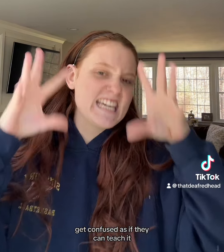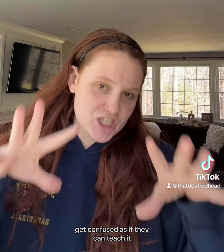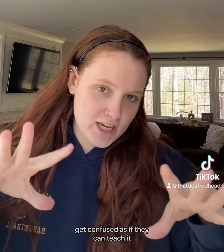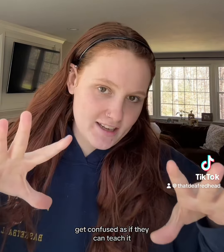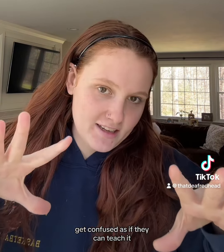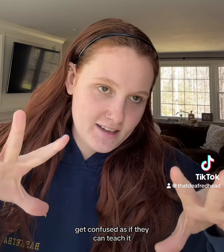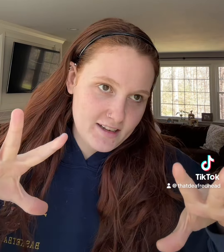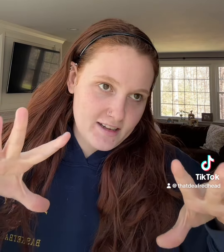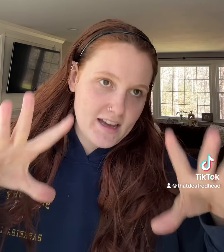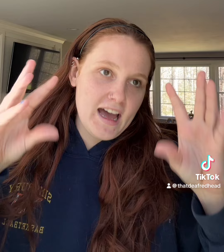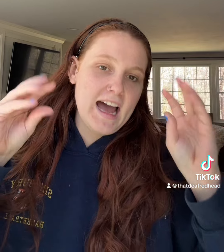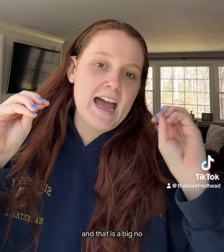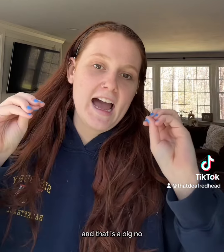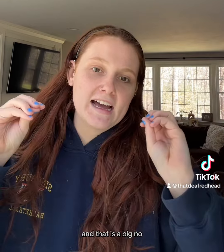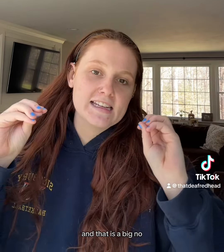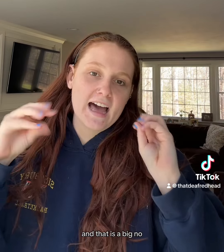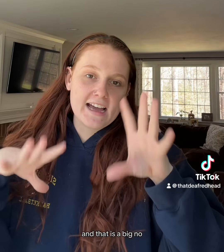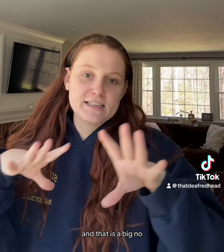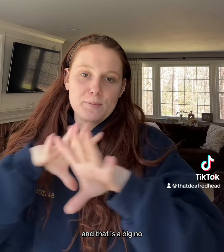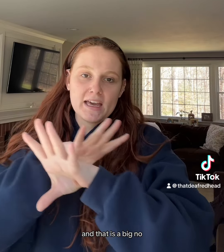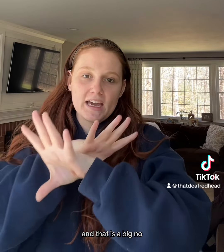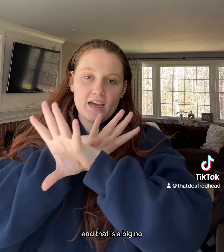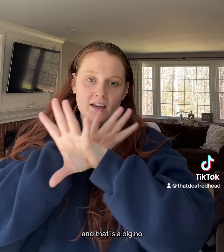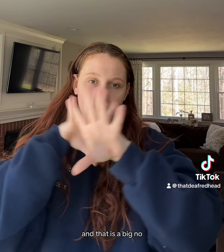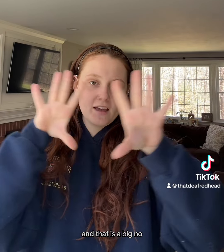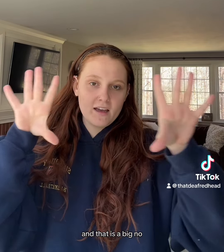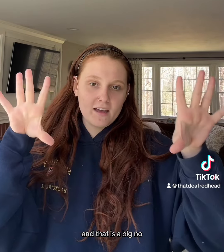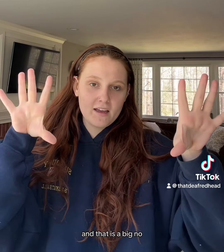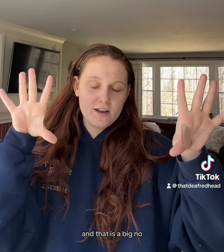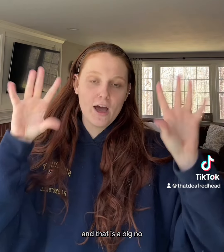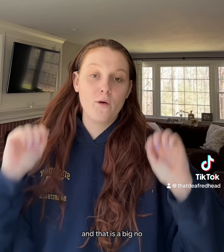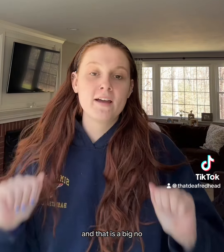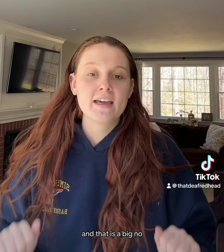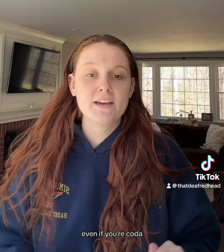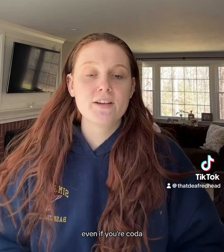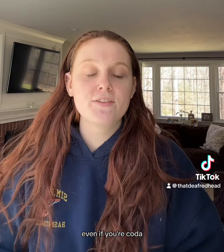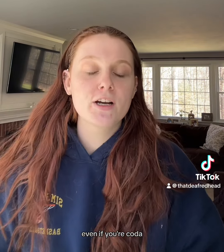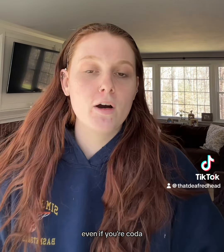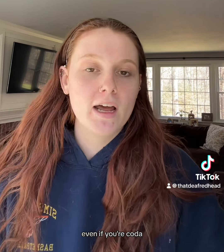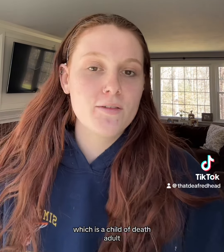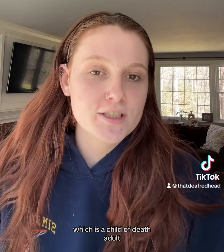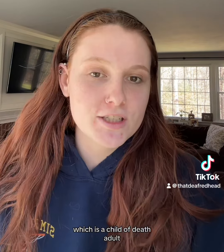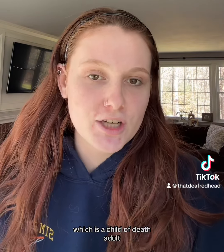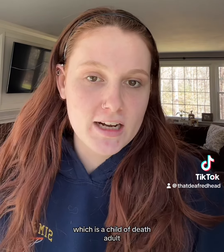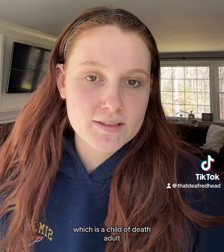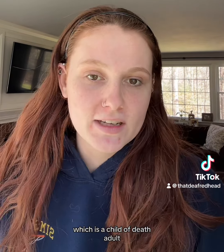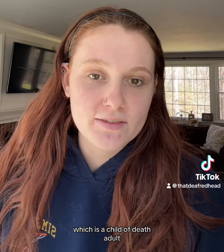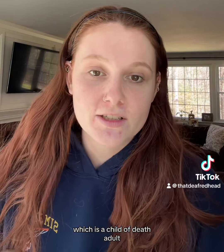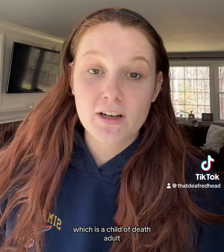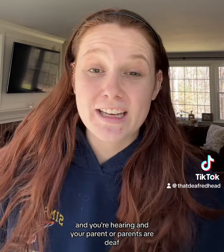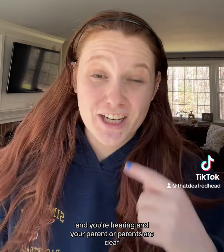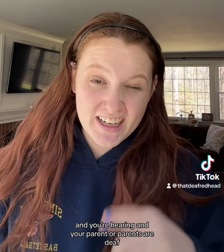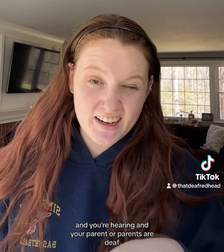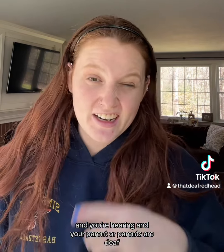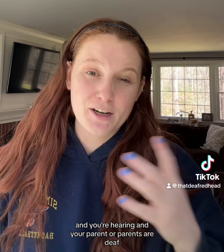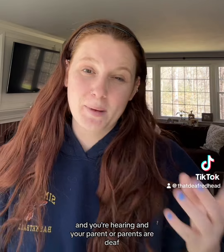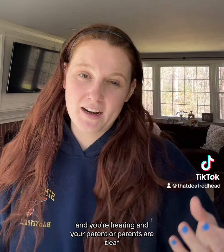it. And that is a big no. Even if you're CODA, which is a child of deaf adult, and you're hearing and your parent